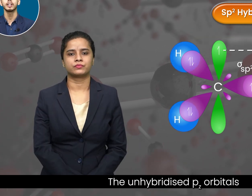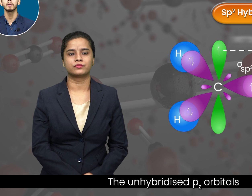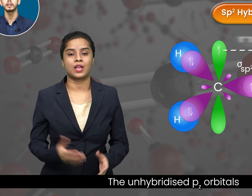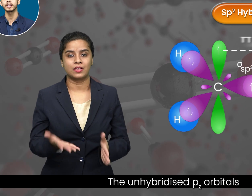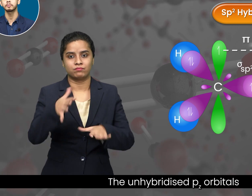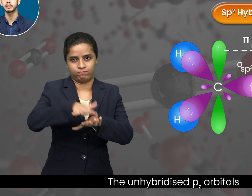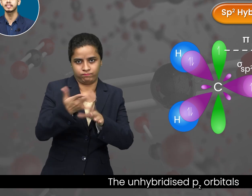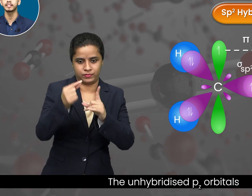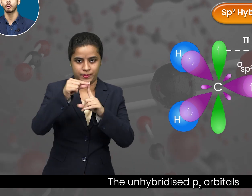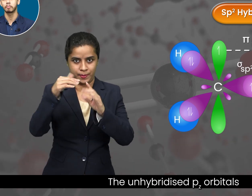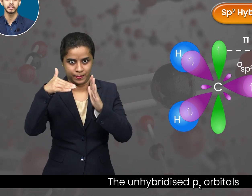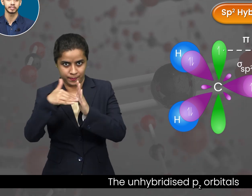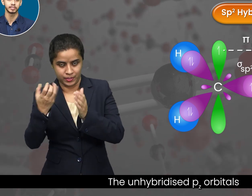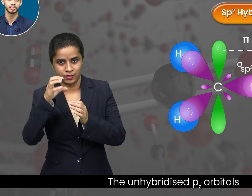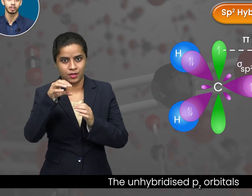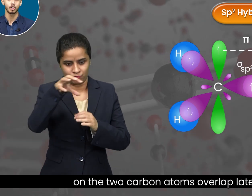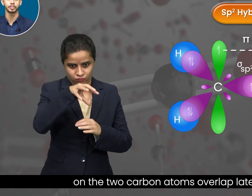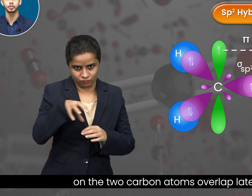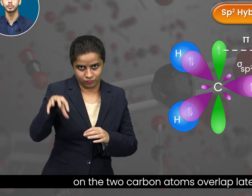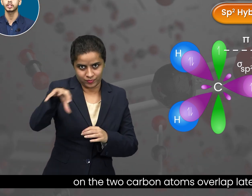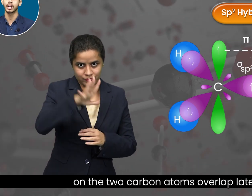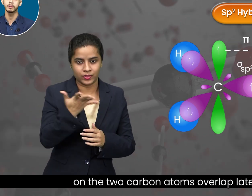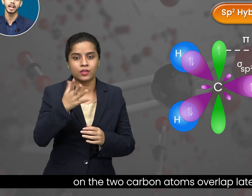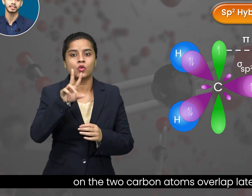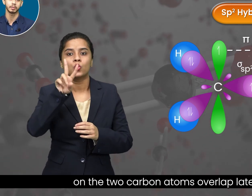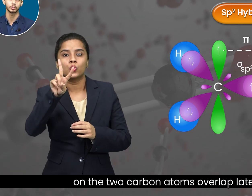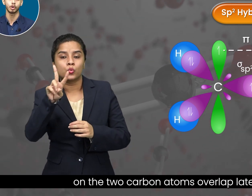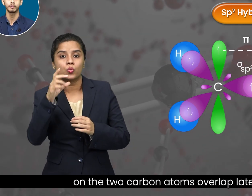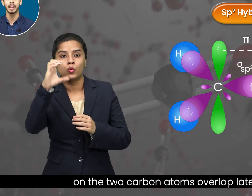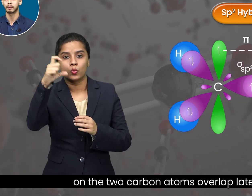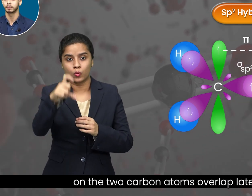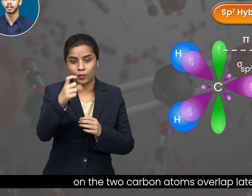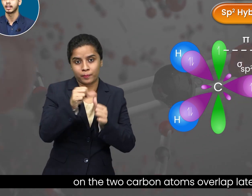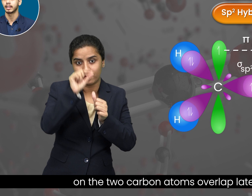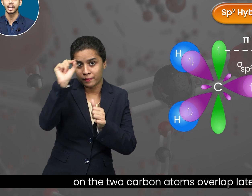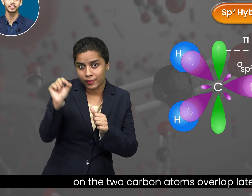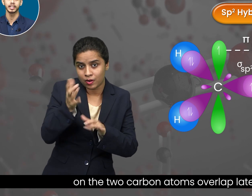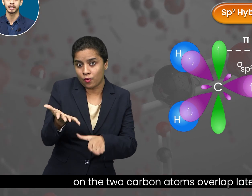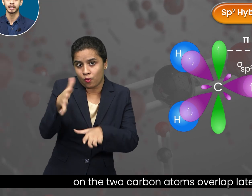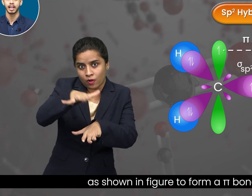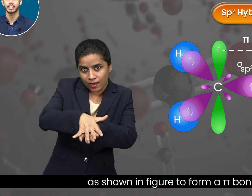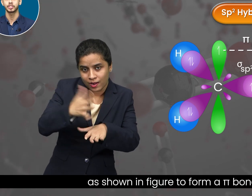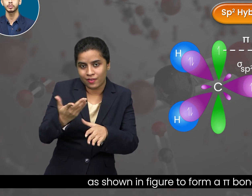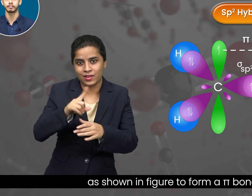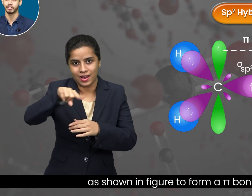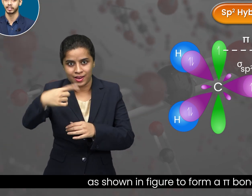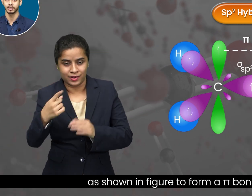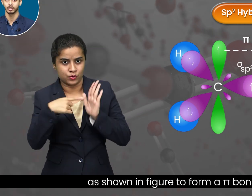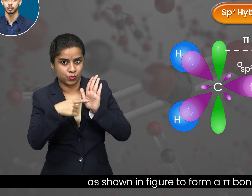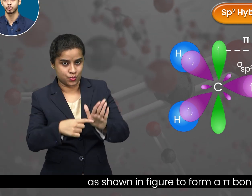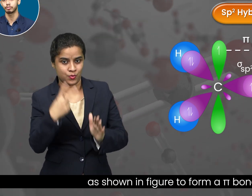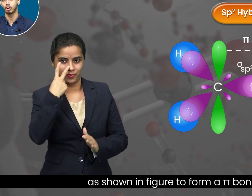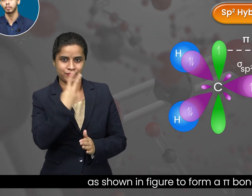The unhybridized pz orbitals on the two carbon atoms overlap laterally as shown in